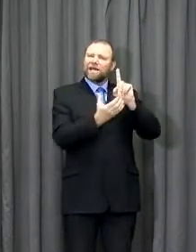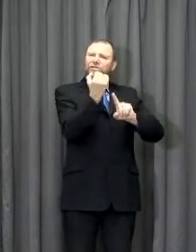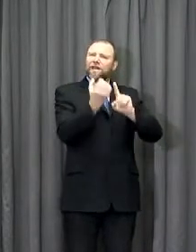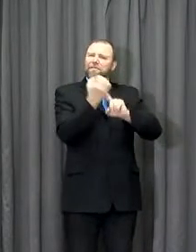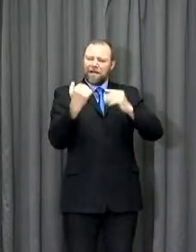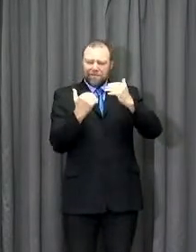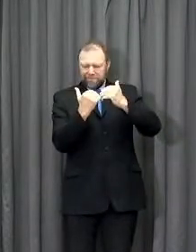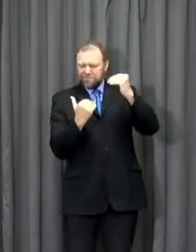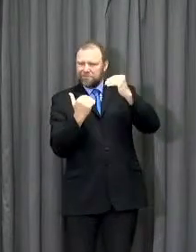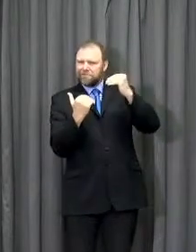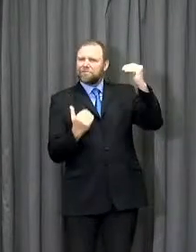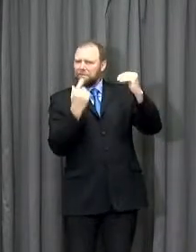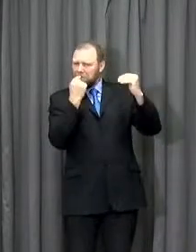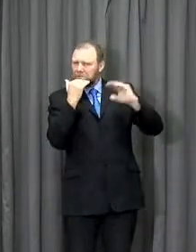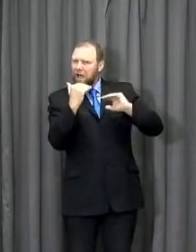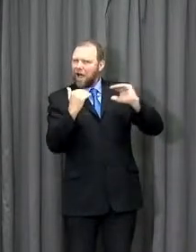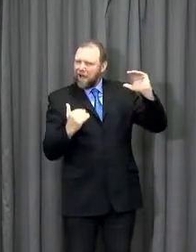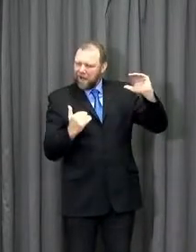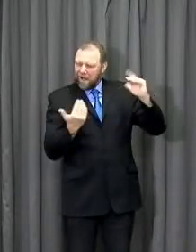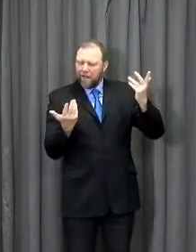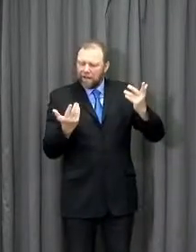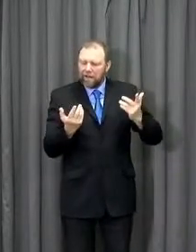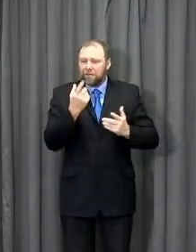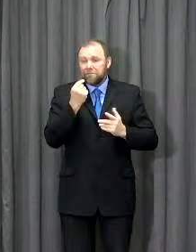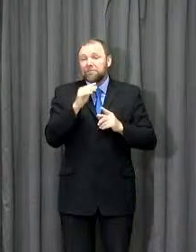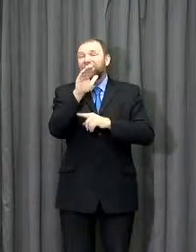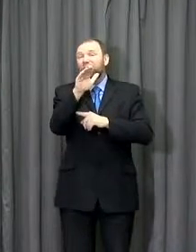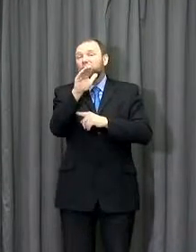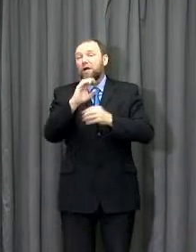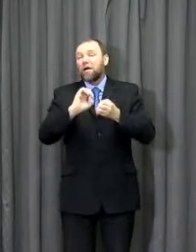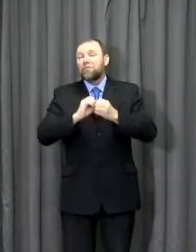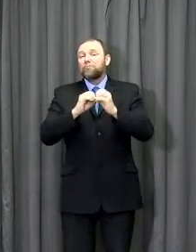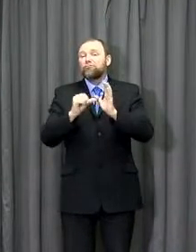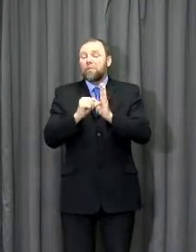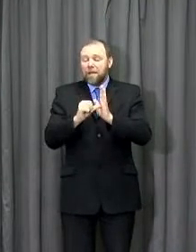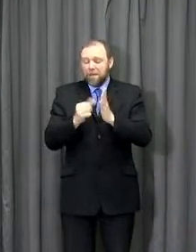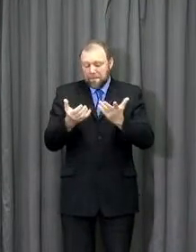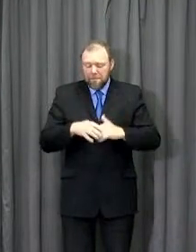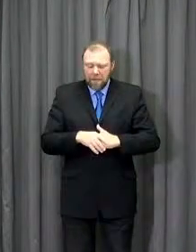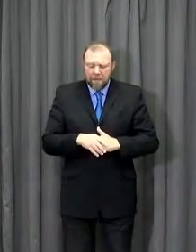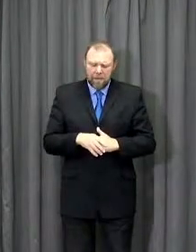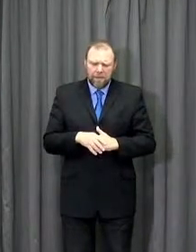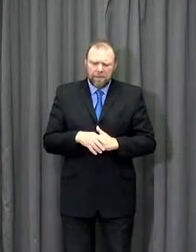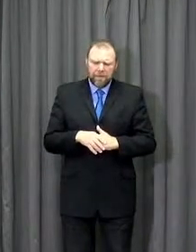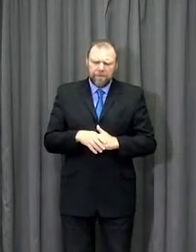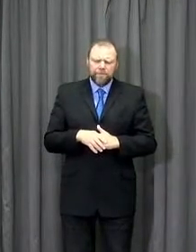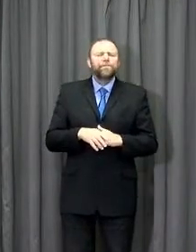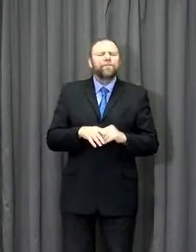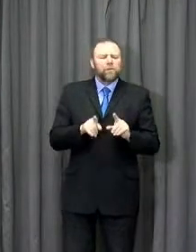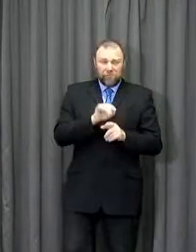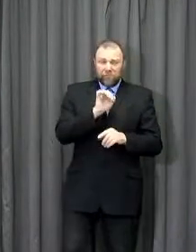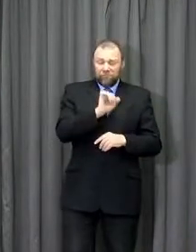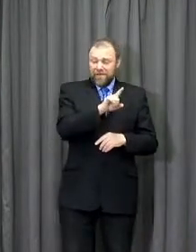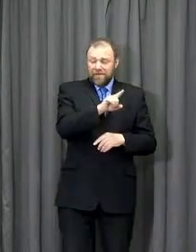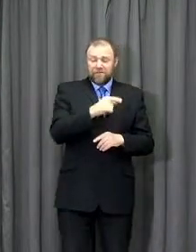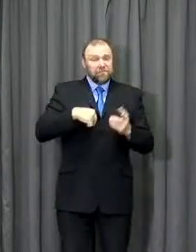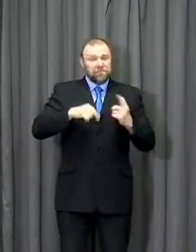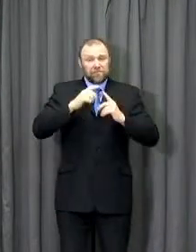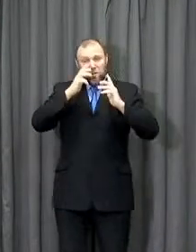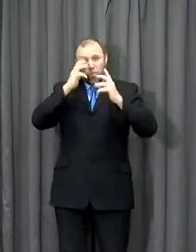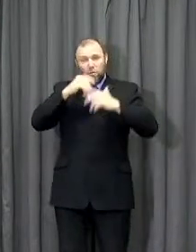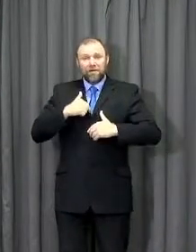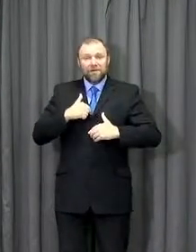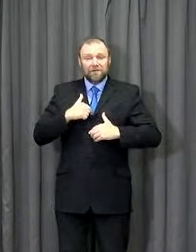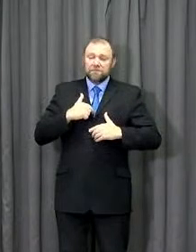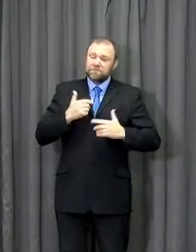inequalities, and that could lead to problems in the future. So we do worry on that basis. And also, as you rightly say, we worry about,